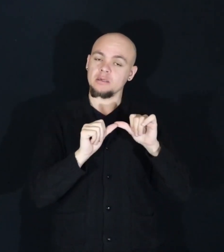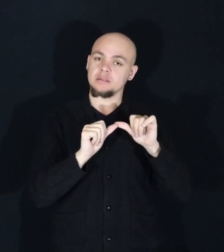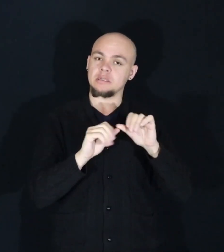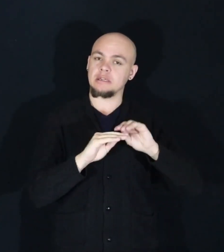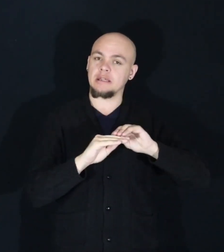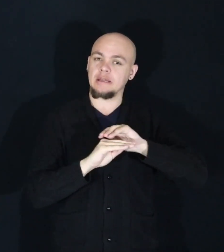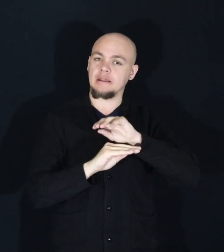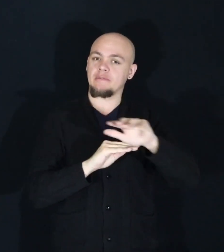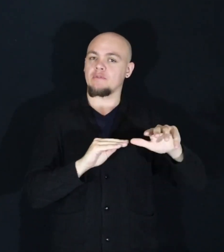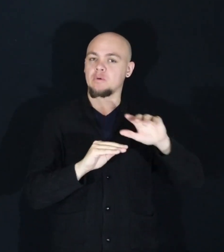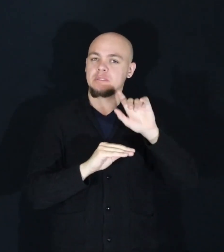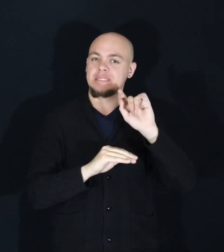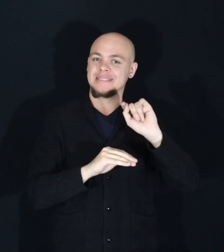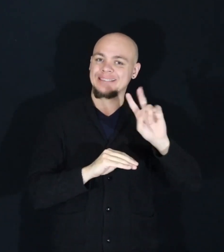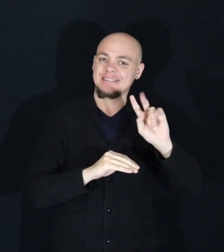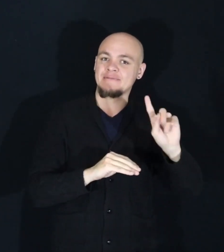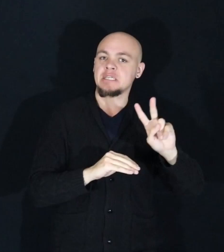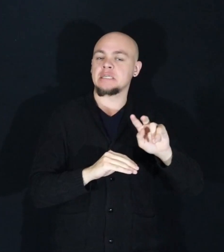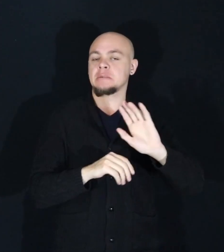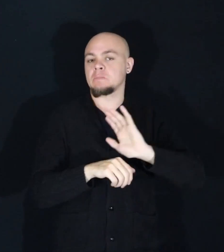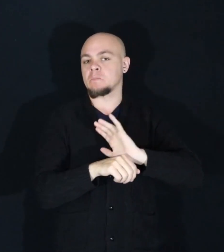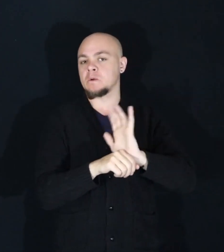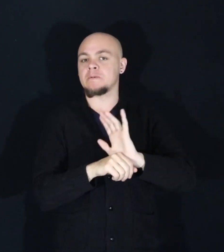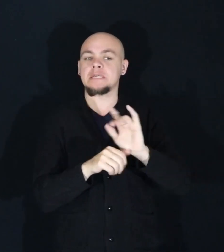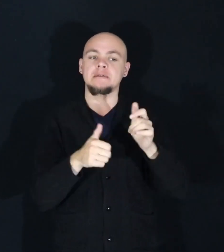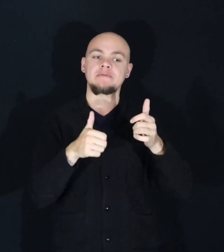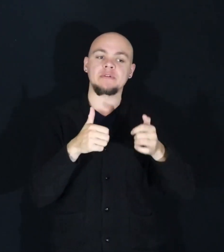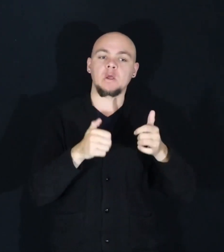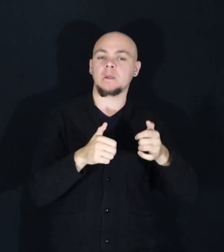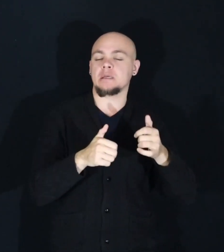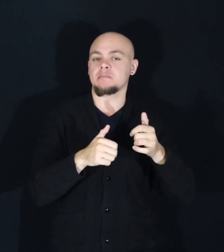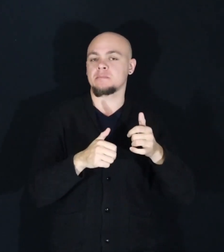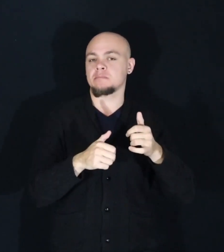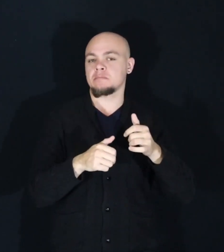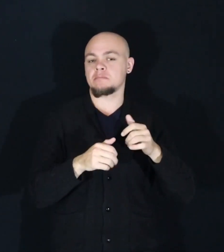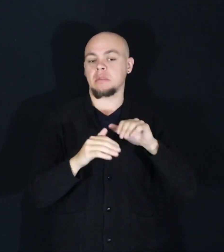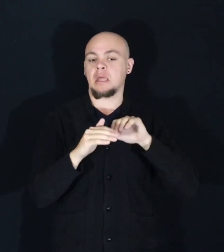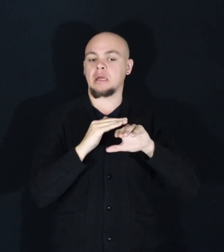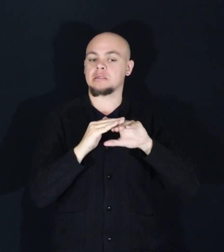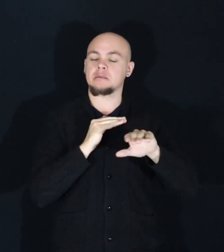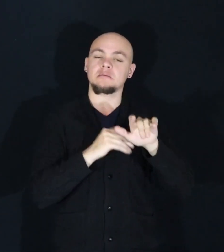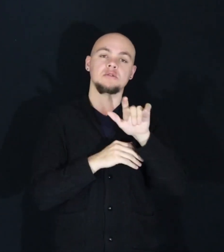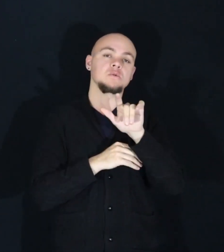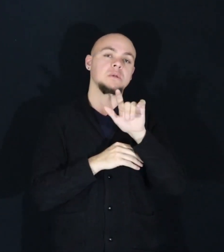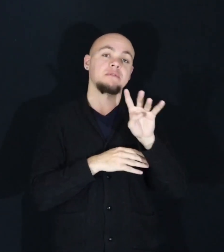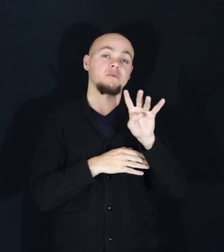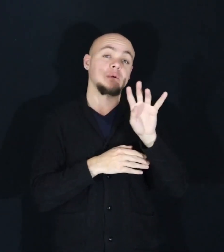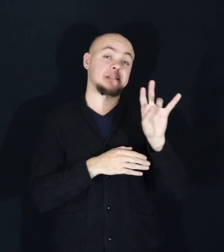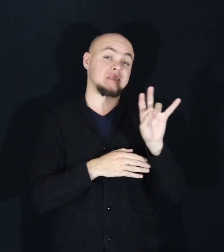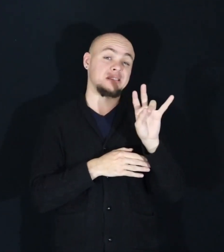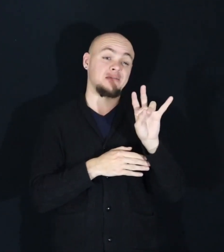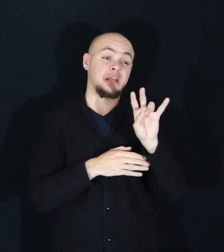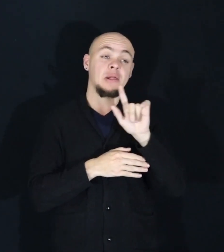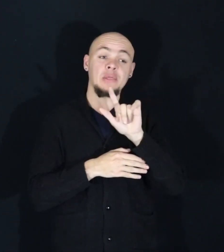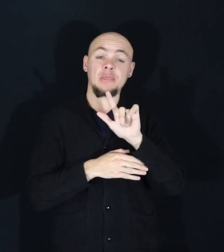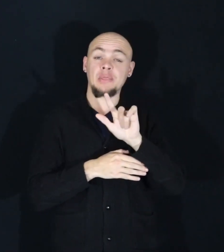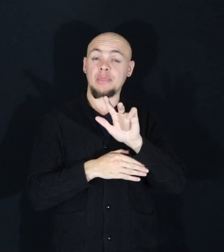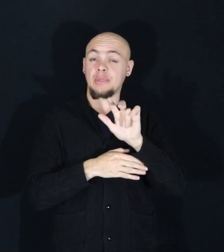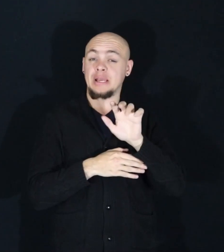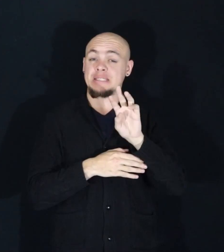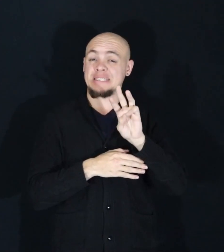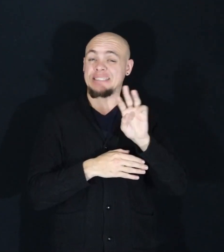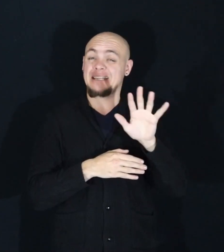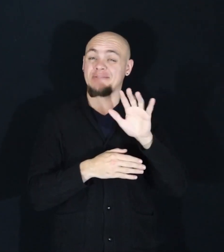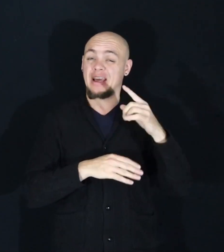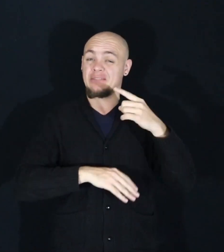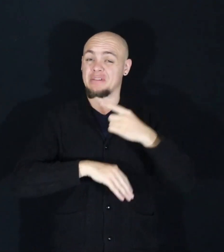these TVs and movies and video games. We are able to access them 24/7, 365 days,